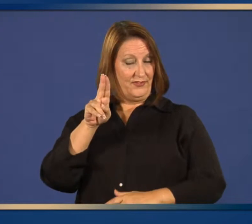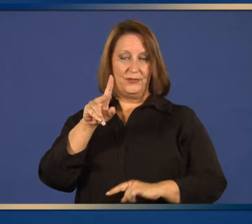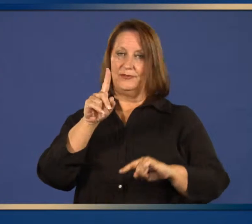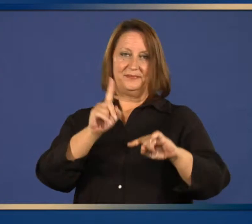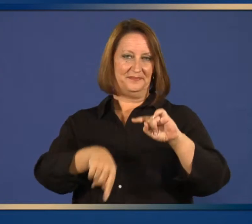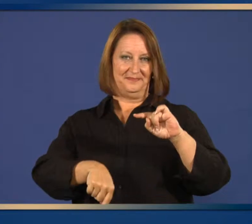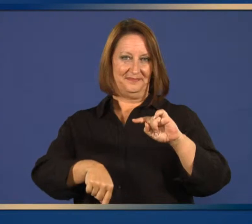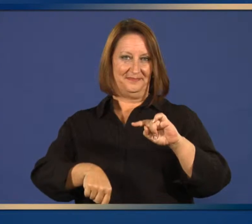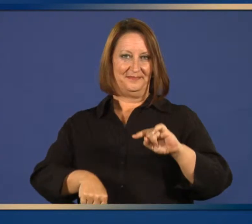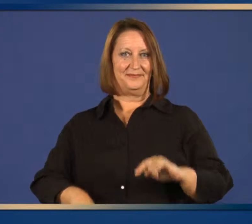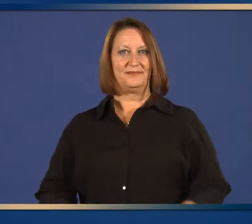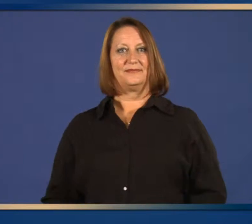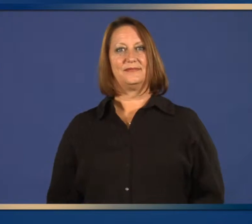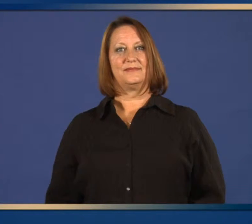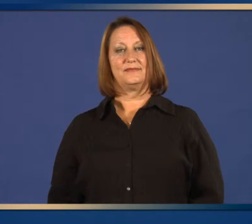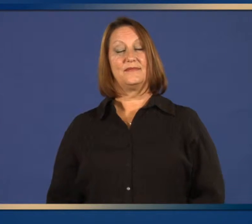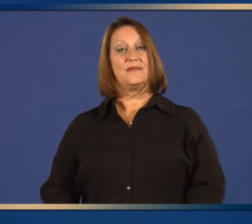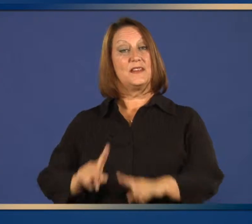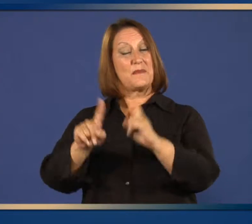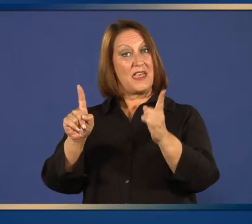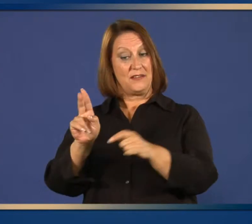vaccine.